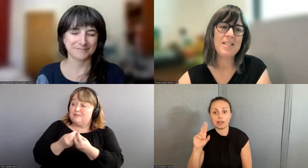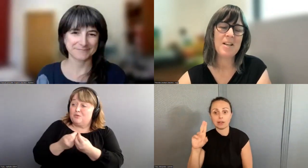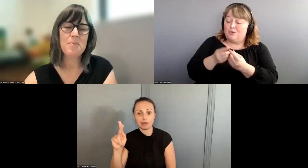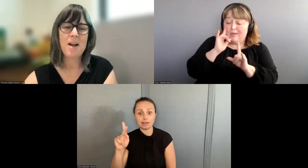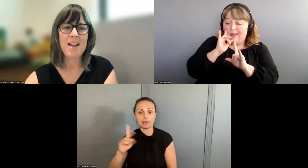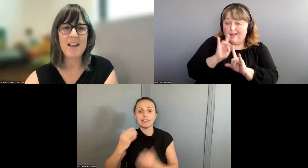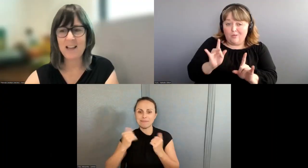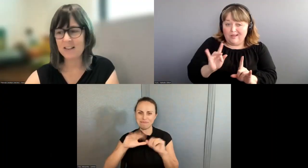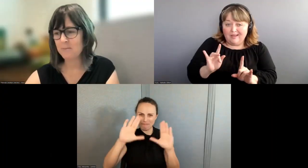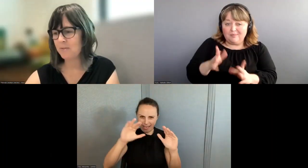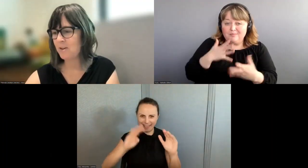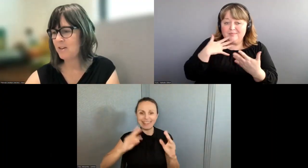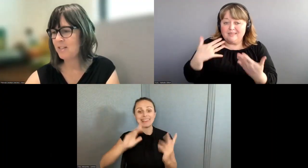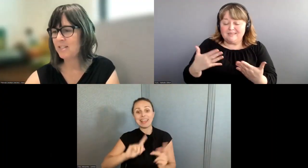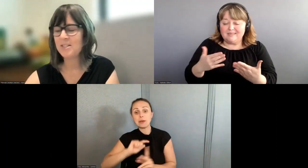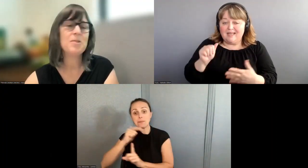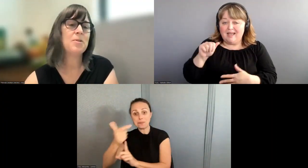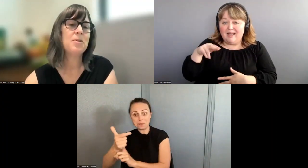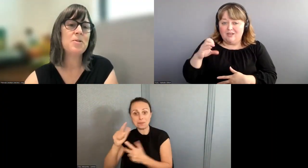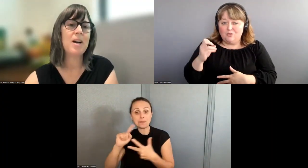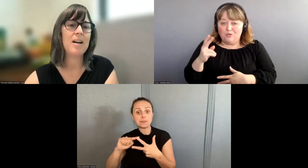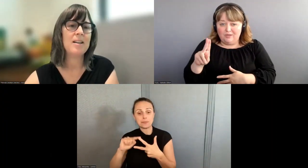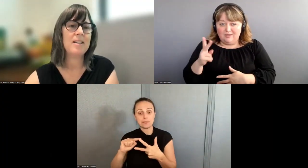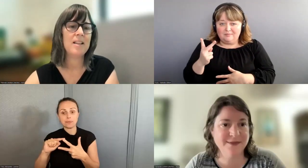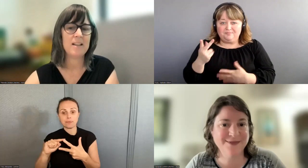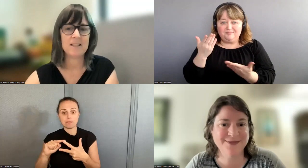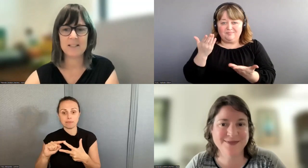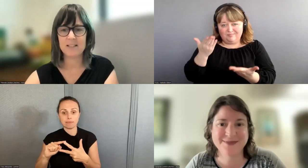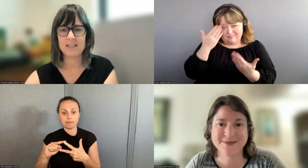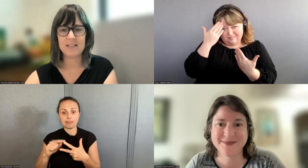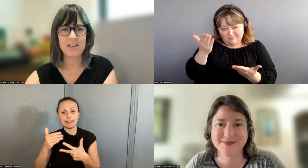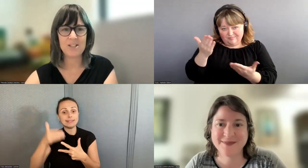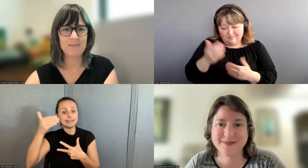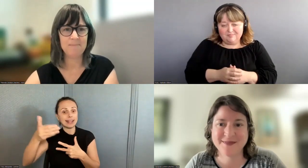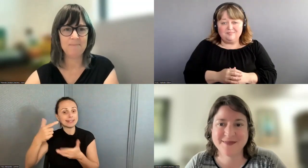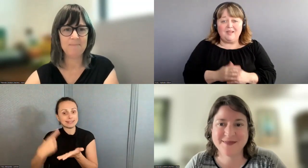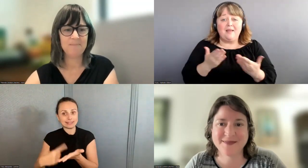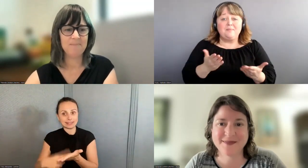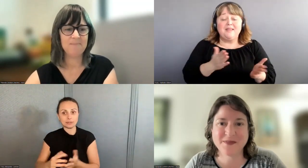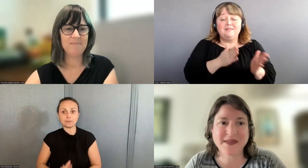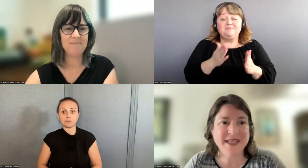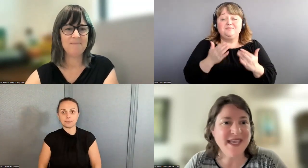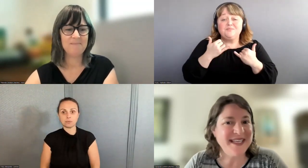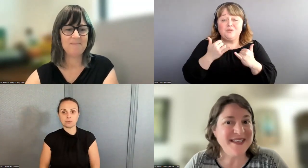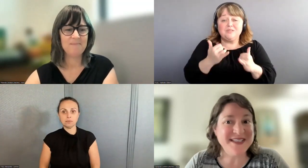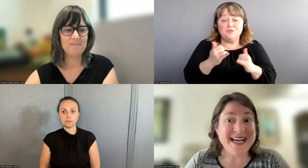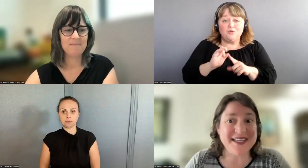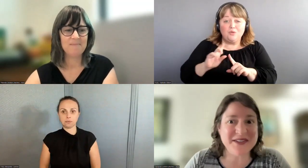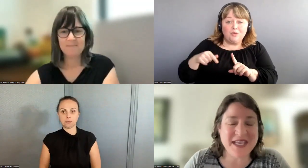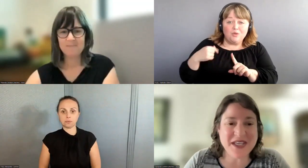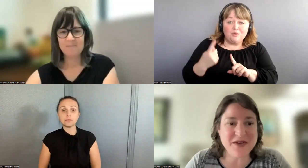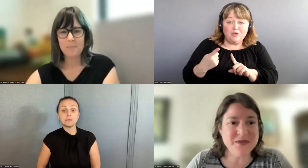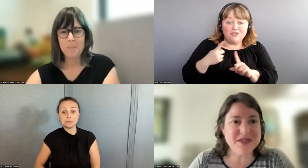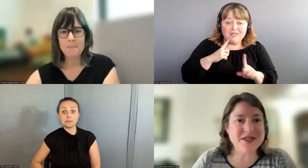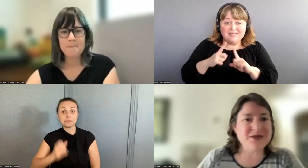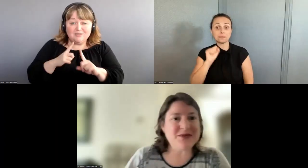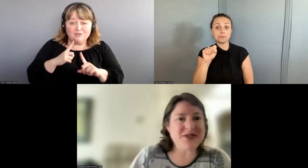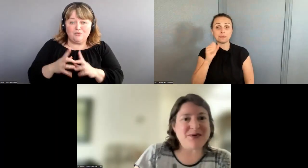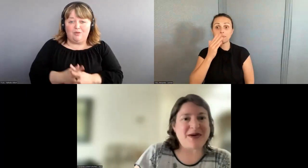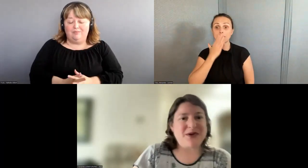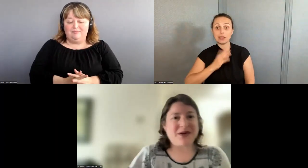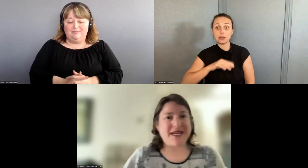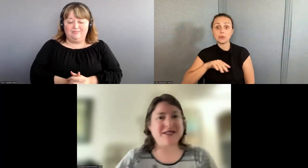going to say goodbye and move on to the next discussion. Yeah, thank you